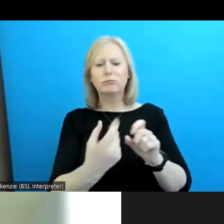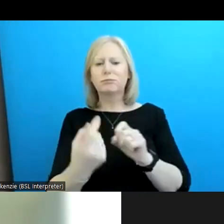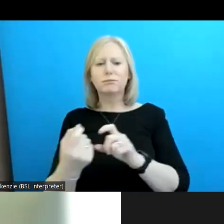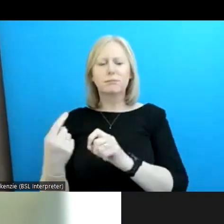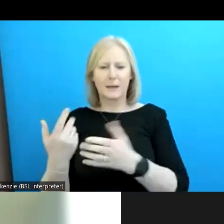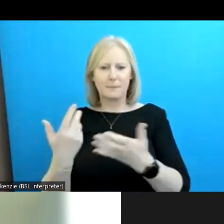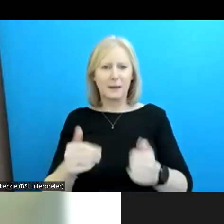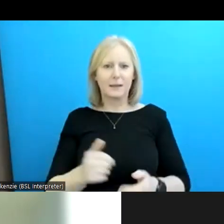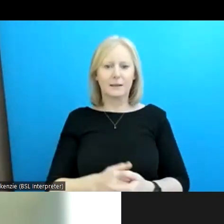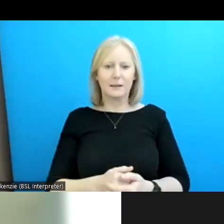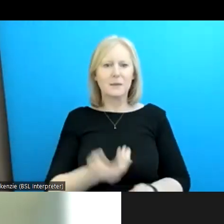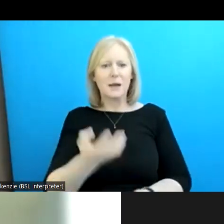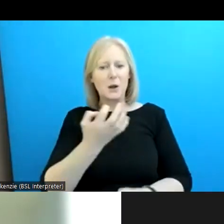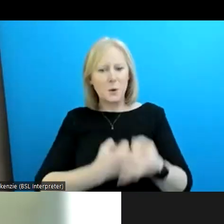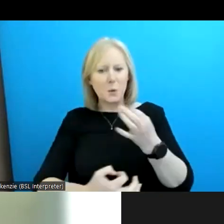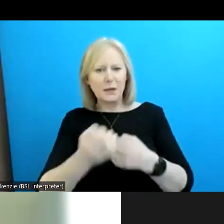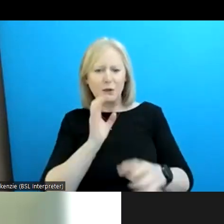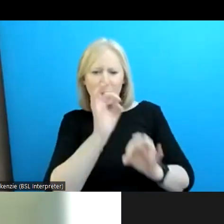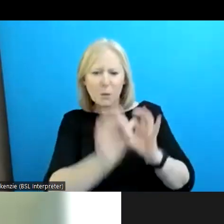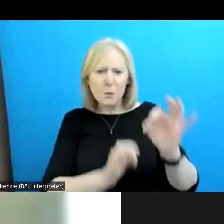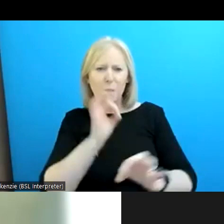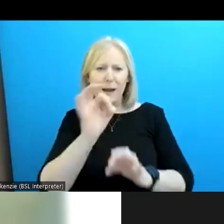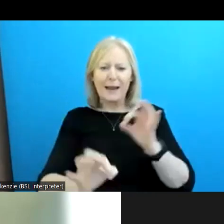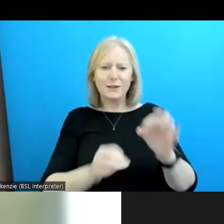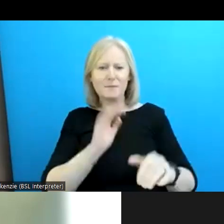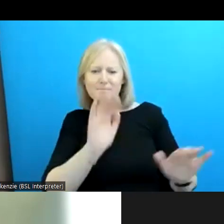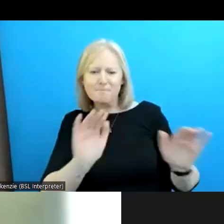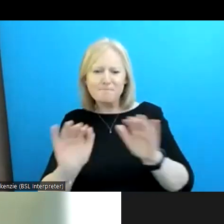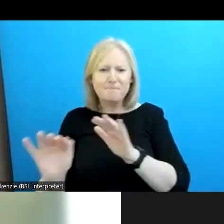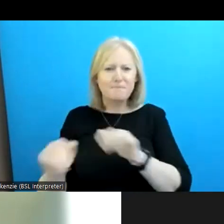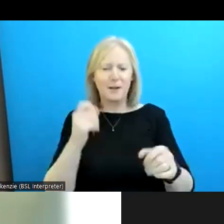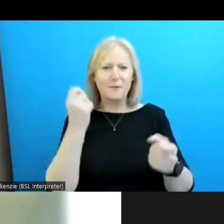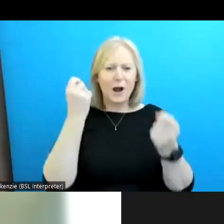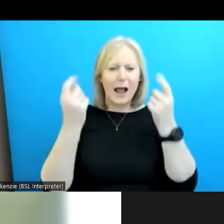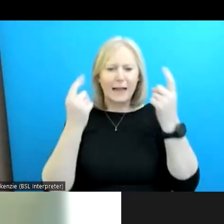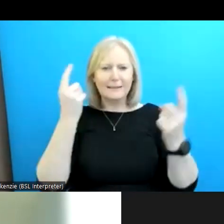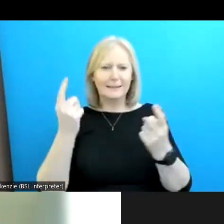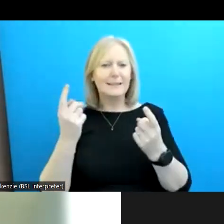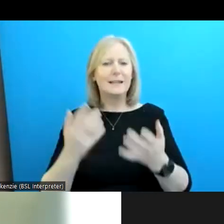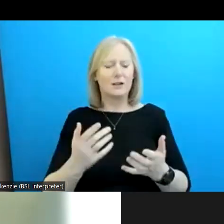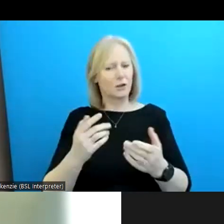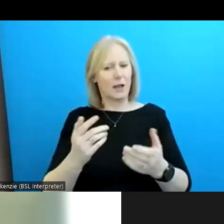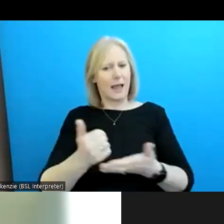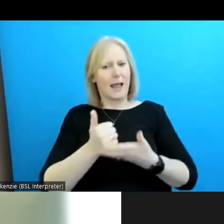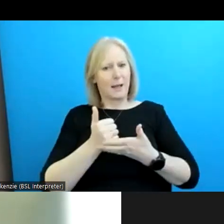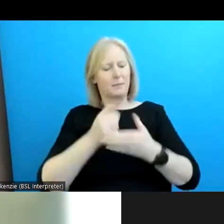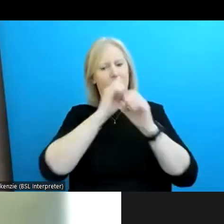Asking loads of questions, and I've been pestering individuals with lots of ideas and suggestions just to understand